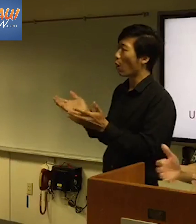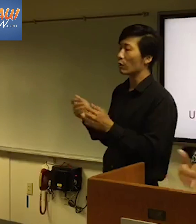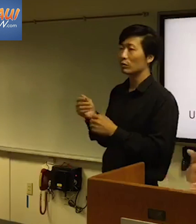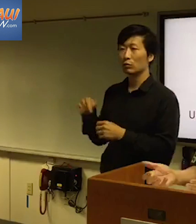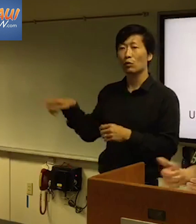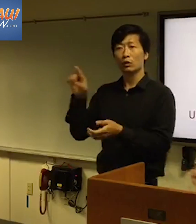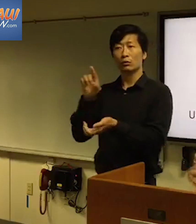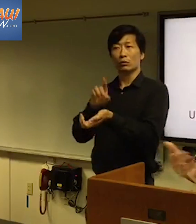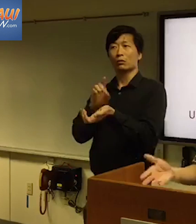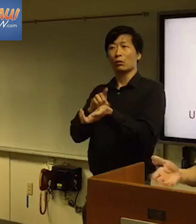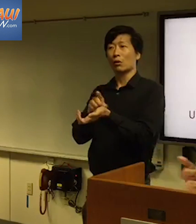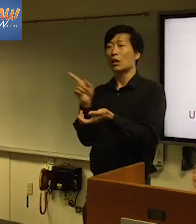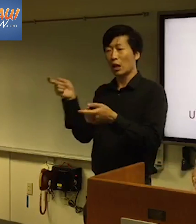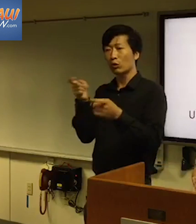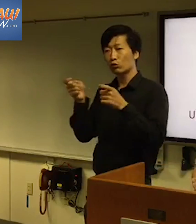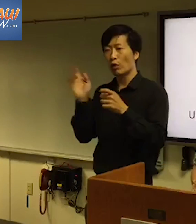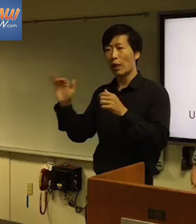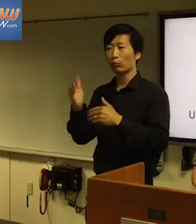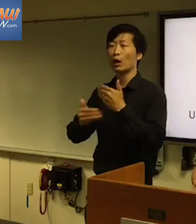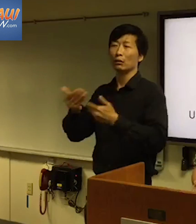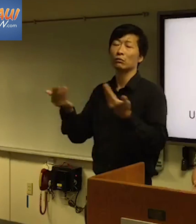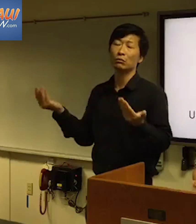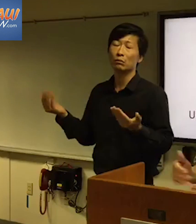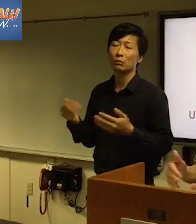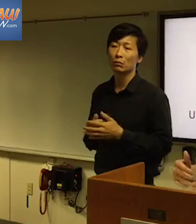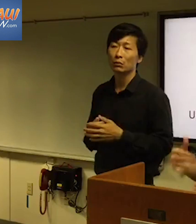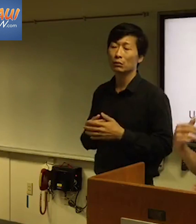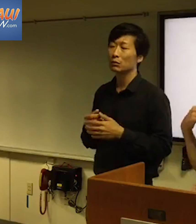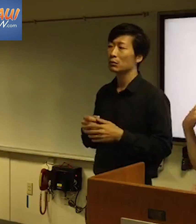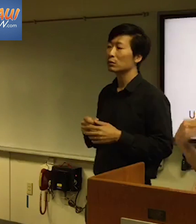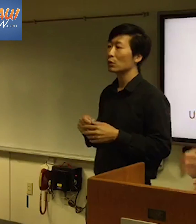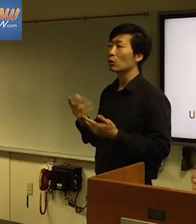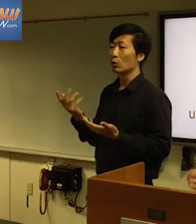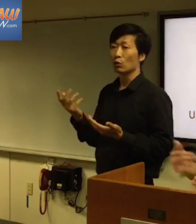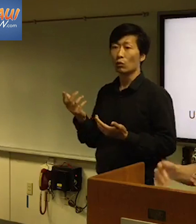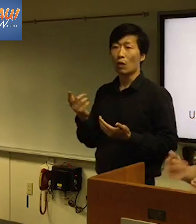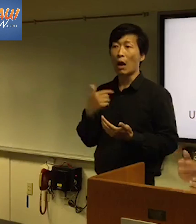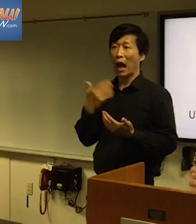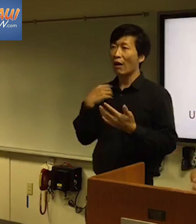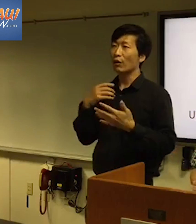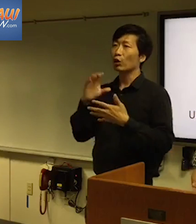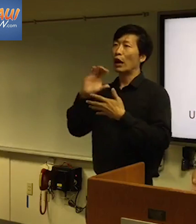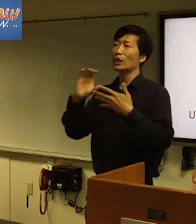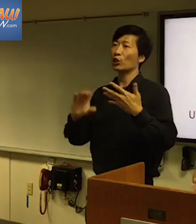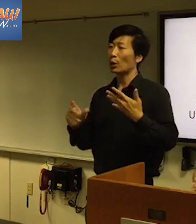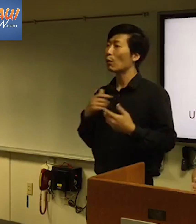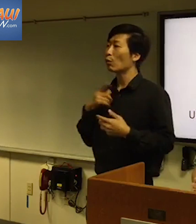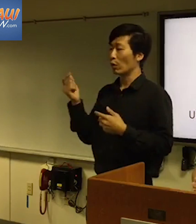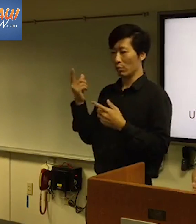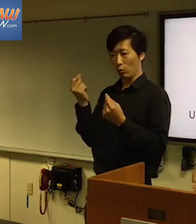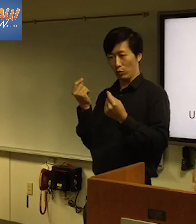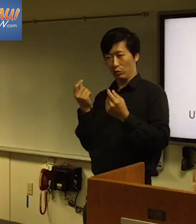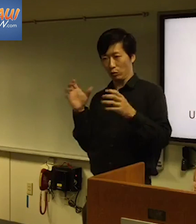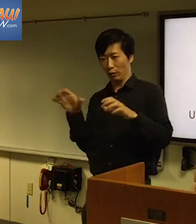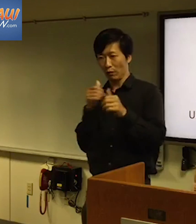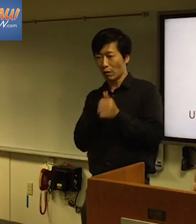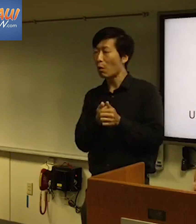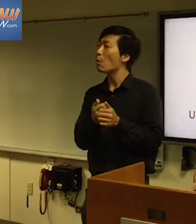clinically diagnosed, as opposed to running a full lab test because it's expensive and also it doesn't change care.